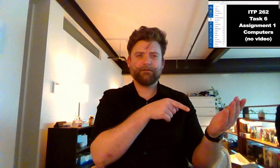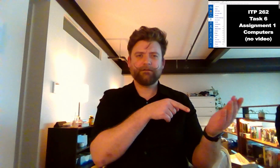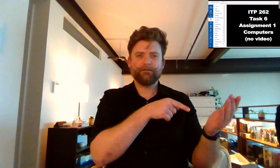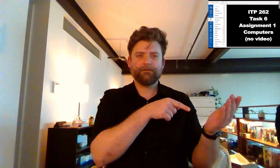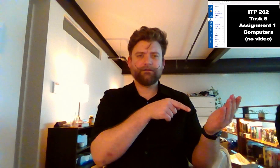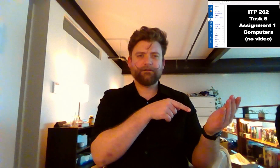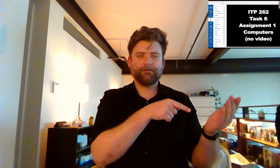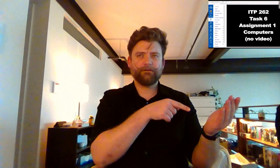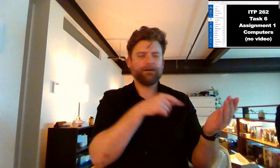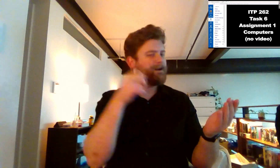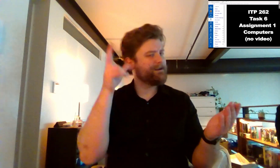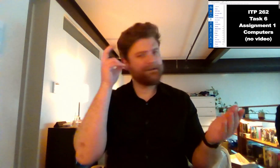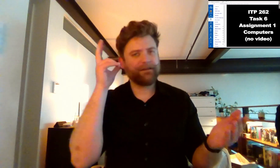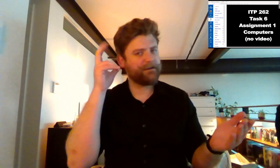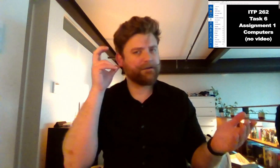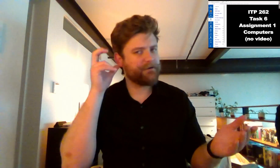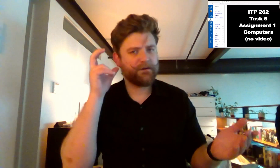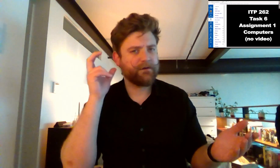I can't hear.